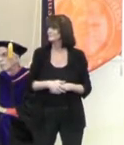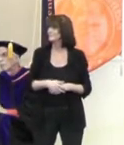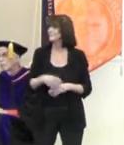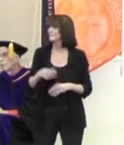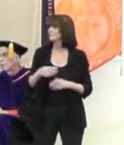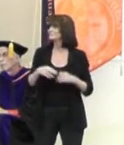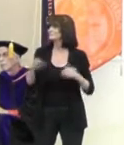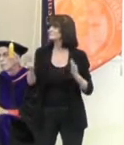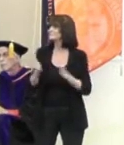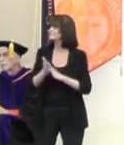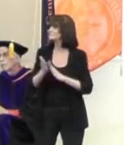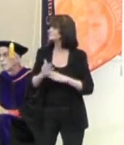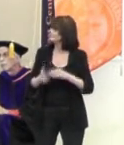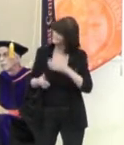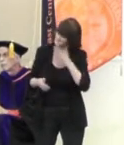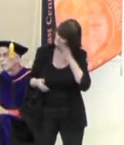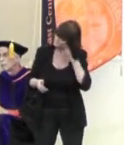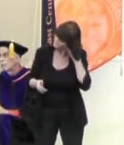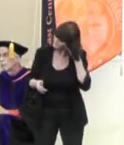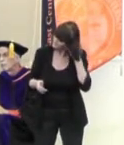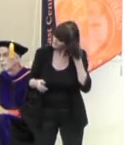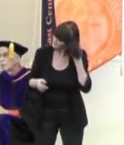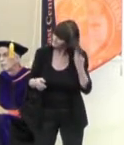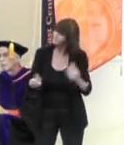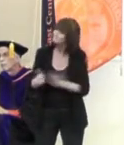Two governors, yes.